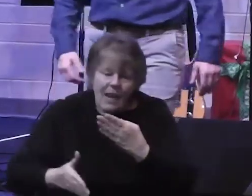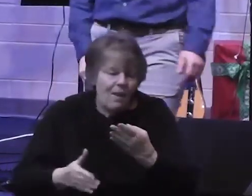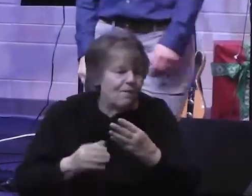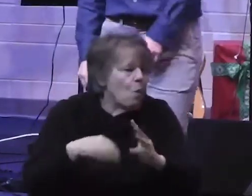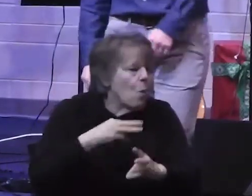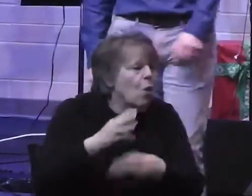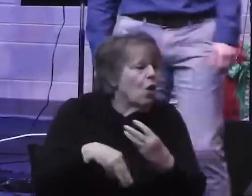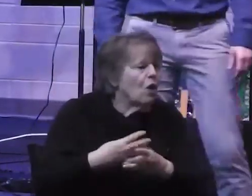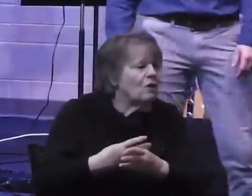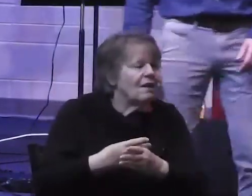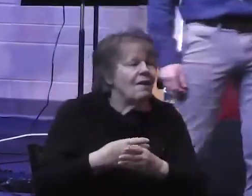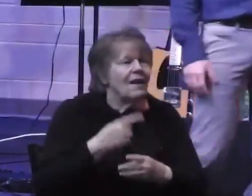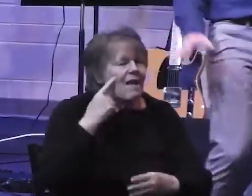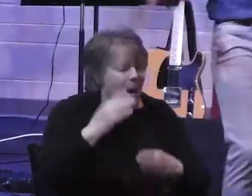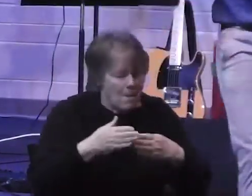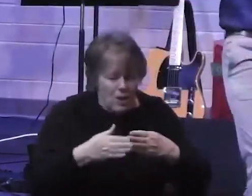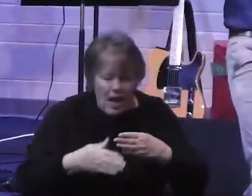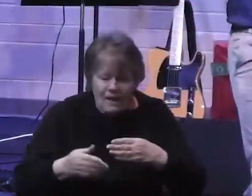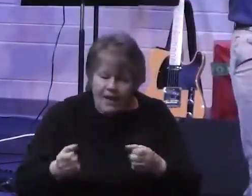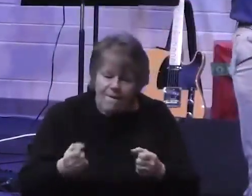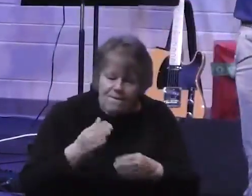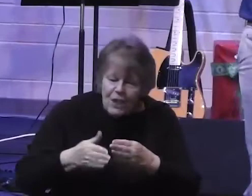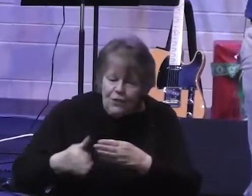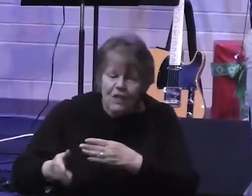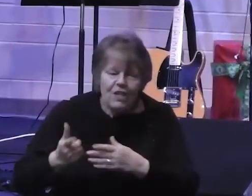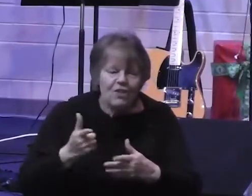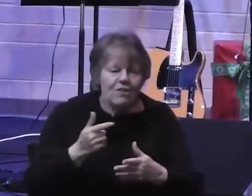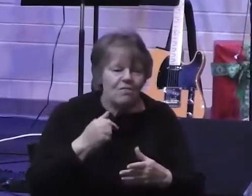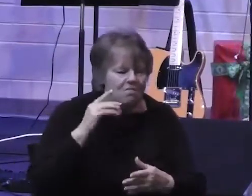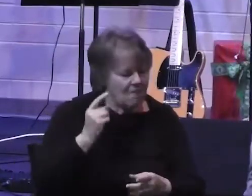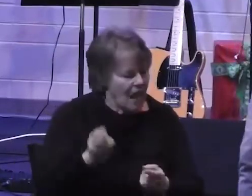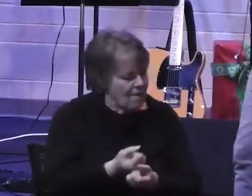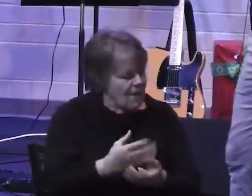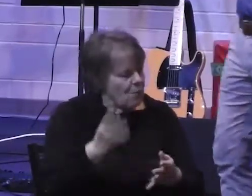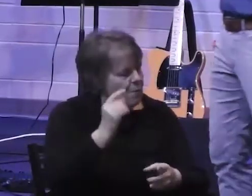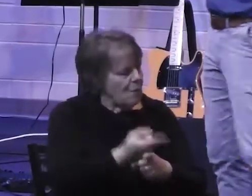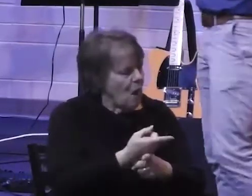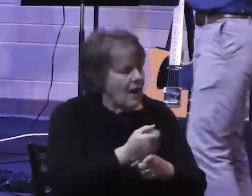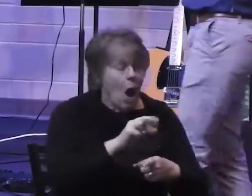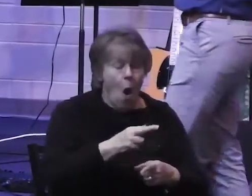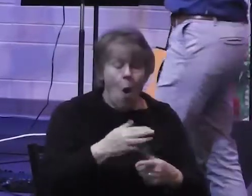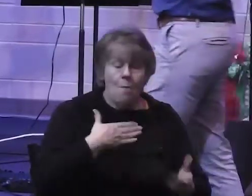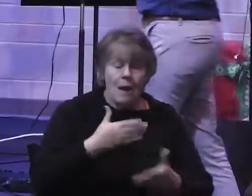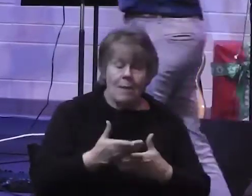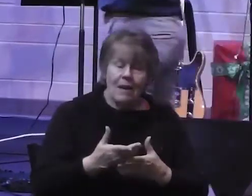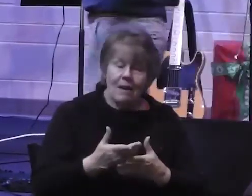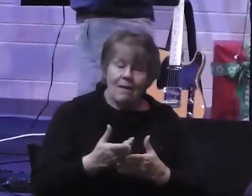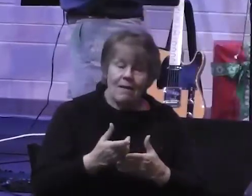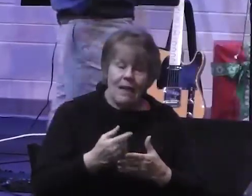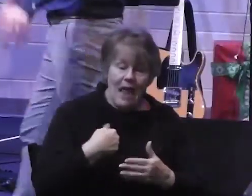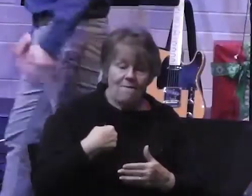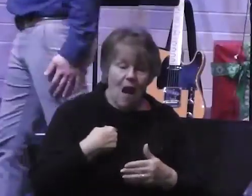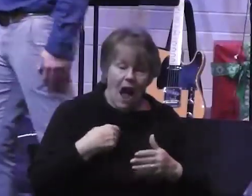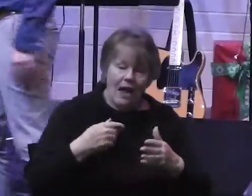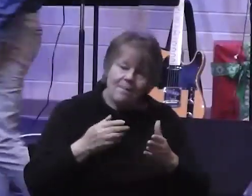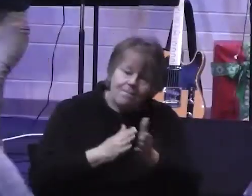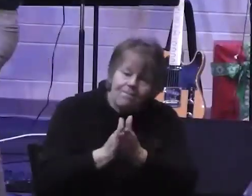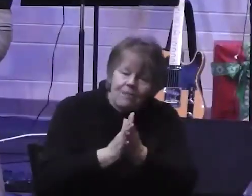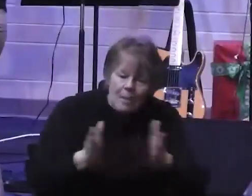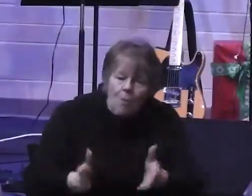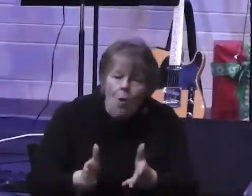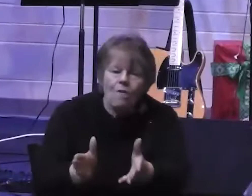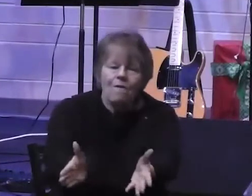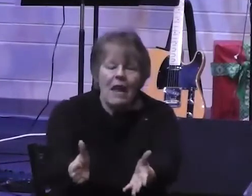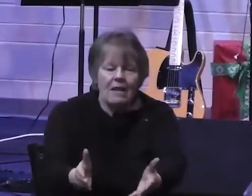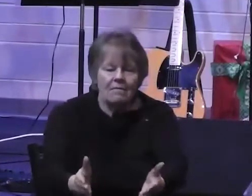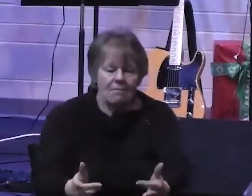then everything will be right. Or maybe if I'm inspiring to people, or maybe if I am wise and